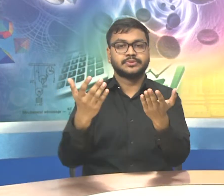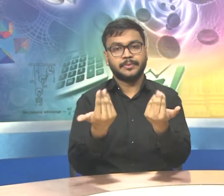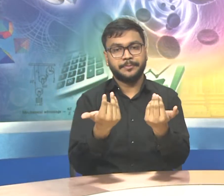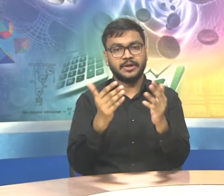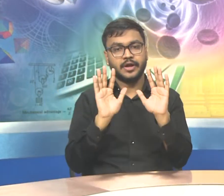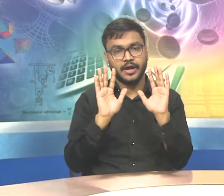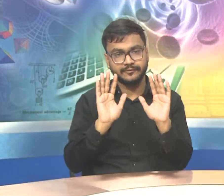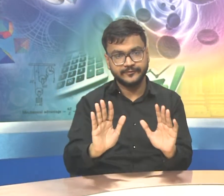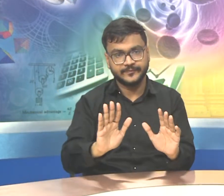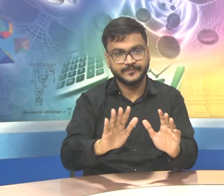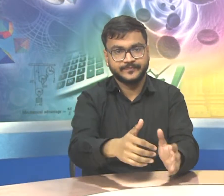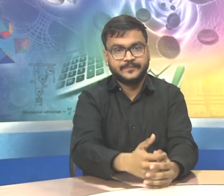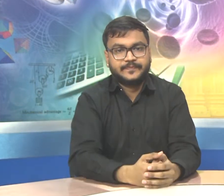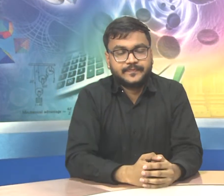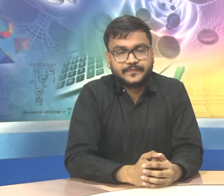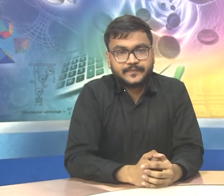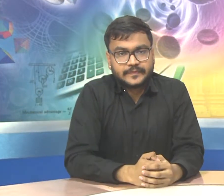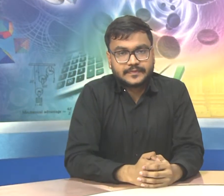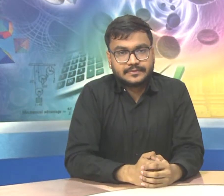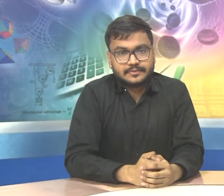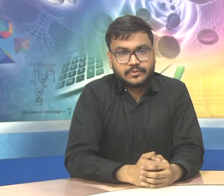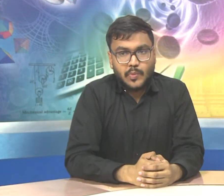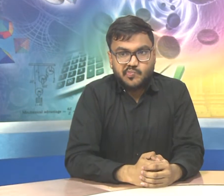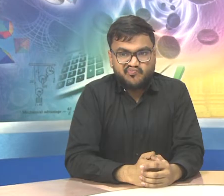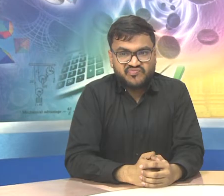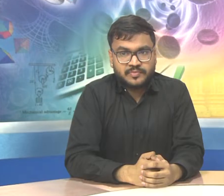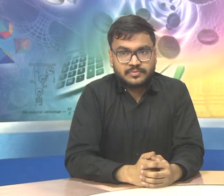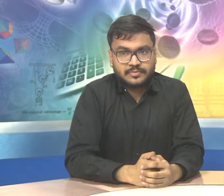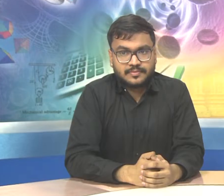the laws, so they will be impeached.